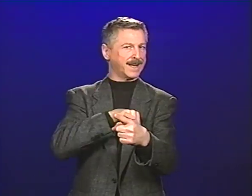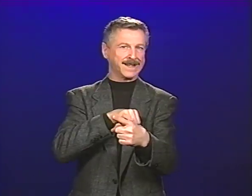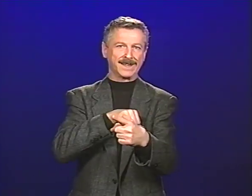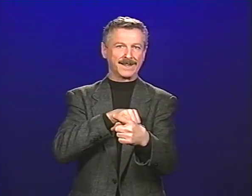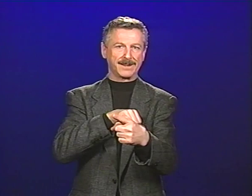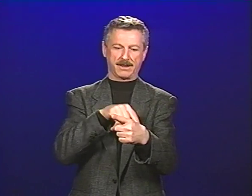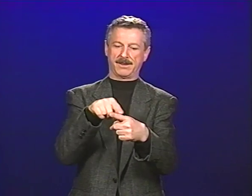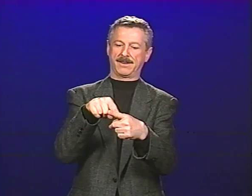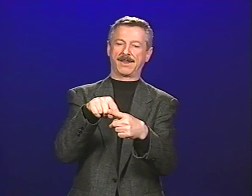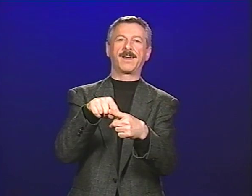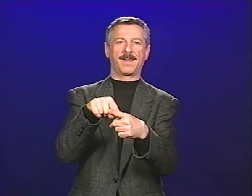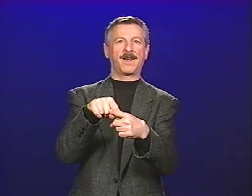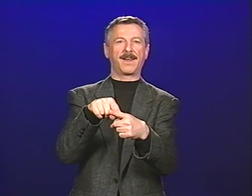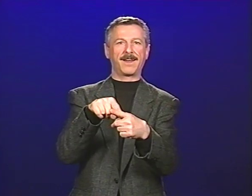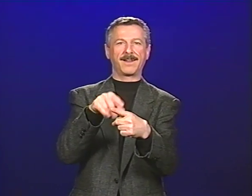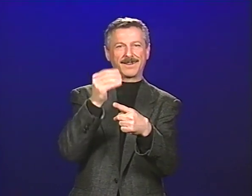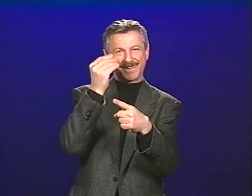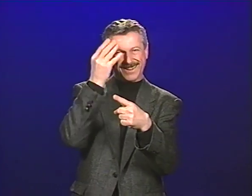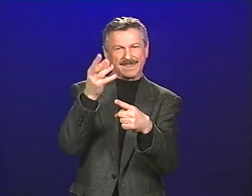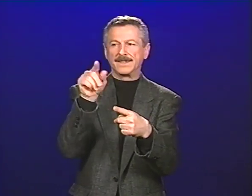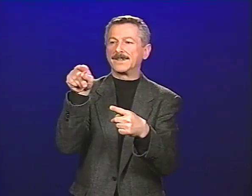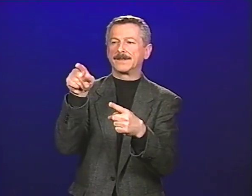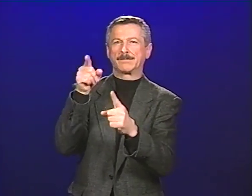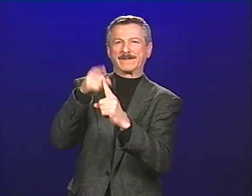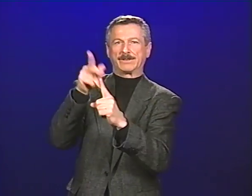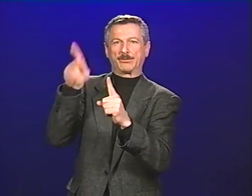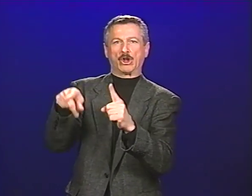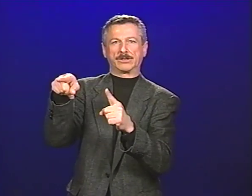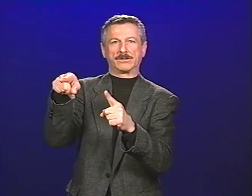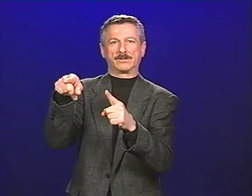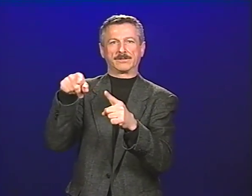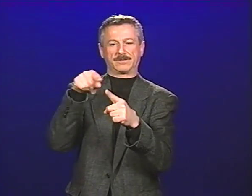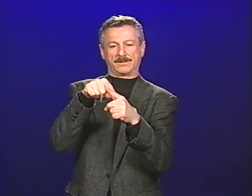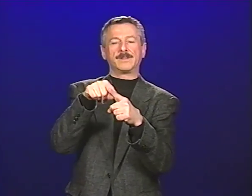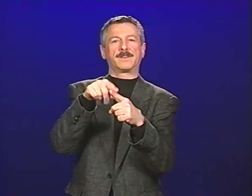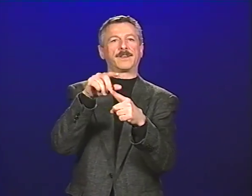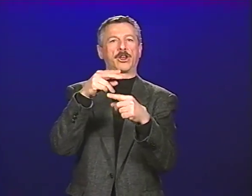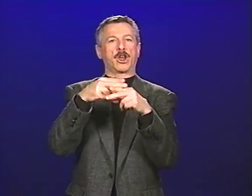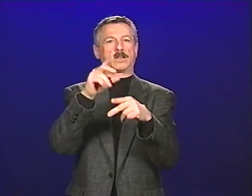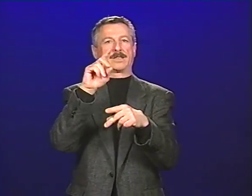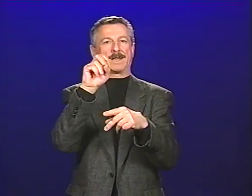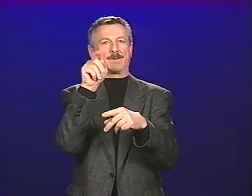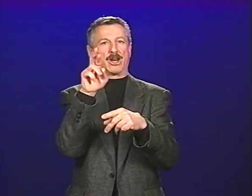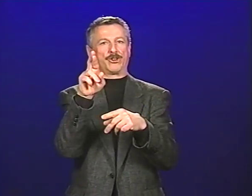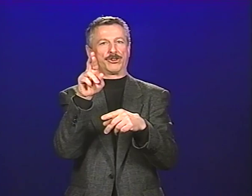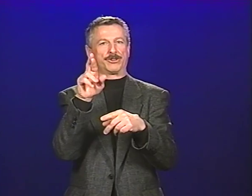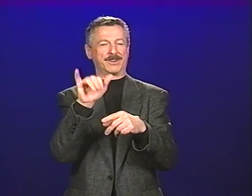is silly, again the index finger conveys information about a specific person. It's a determiner.